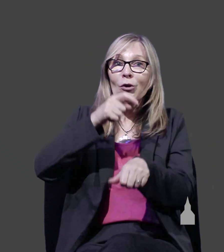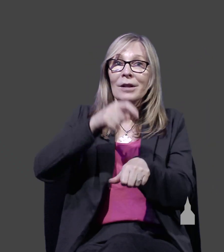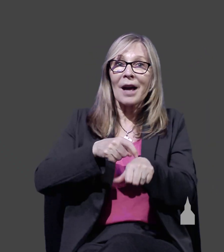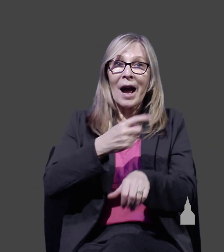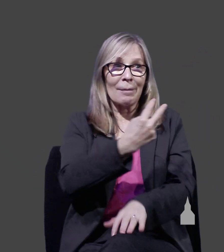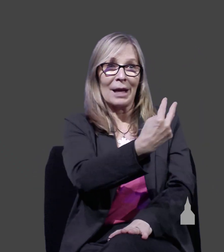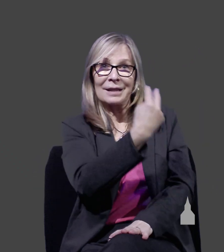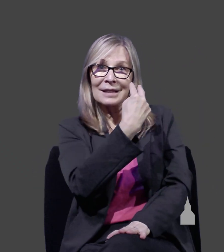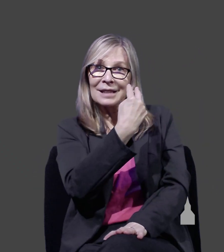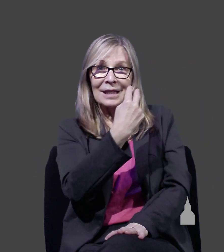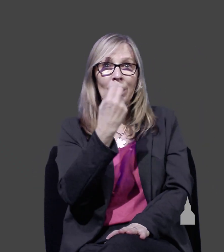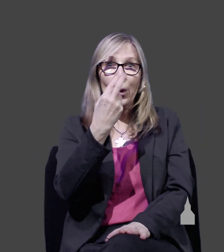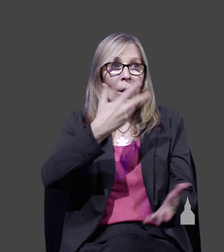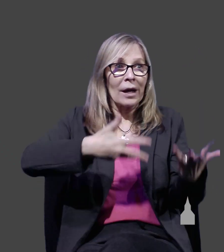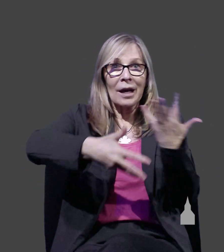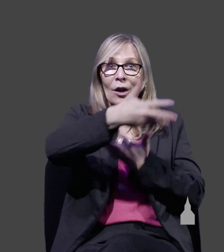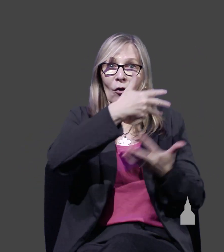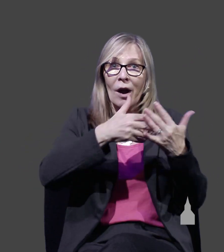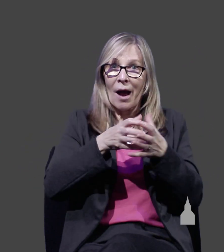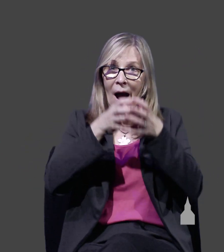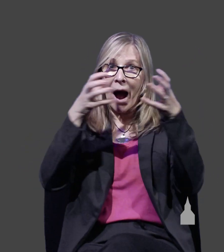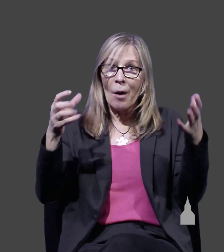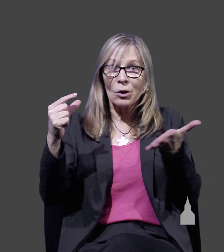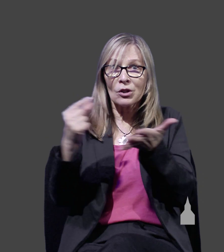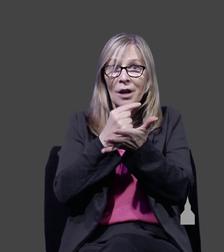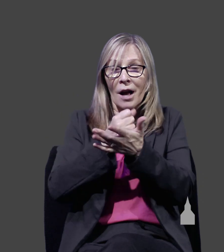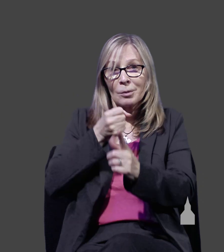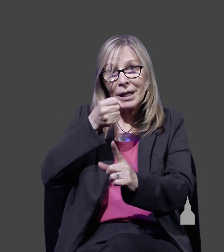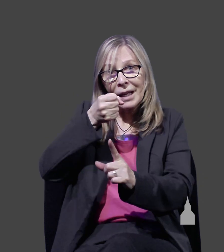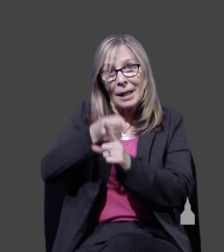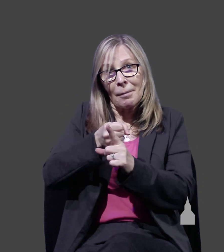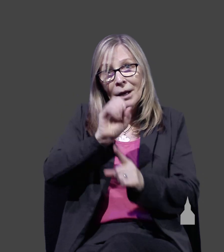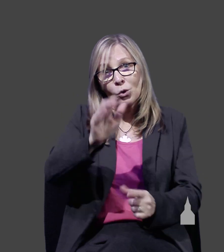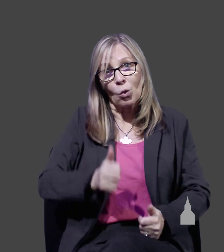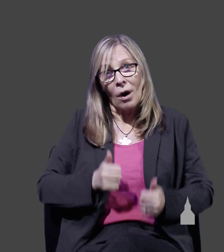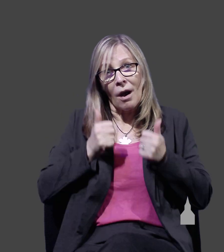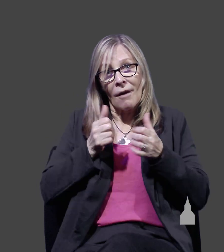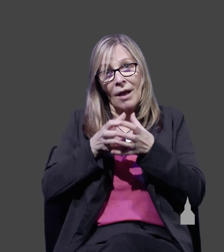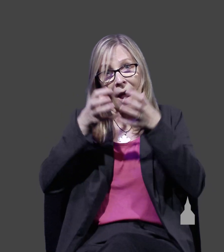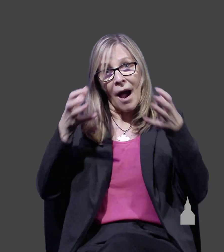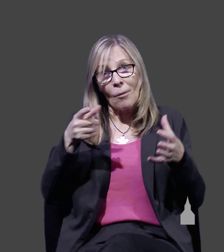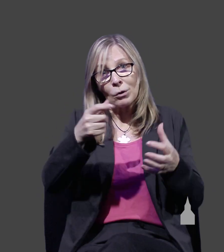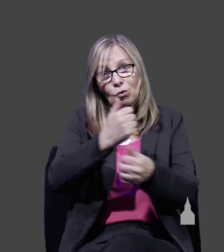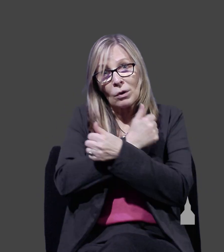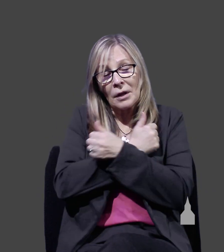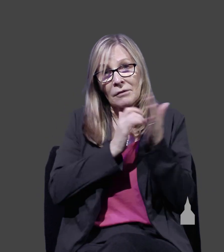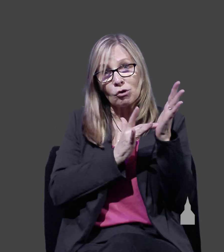interact with you how much the gospel has impacted your life and how much you love Jesus?